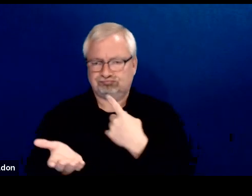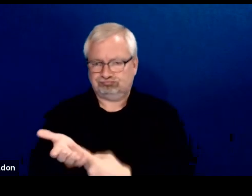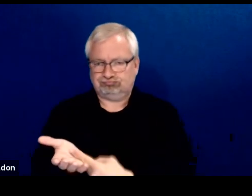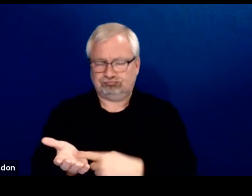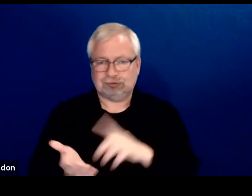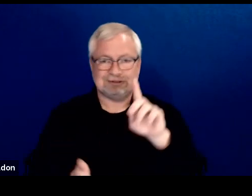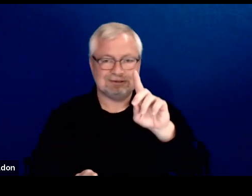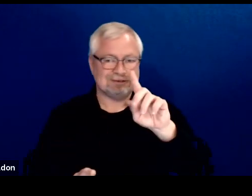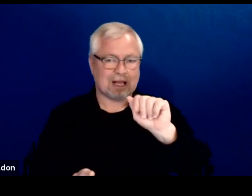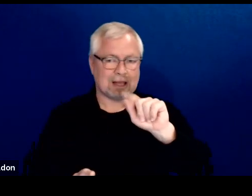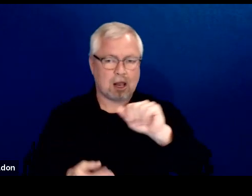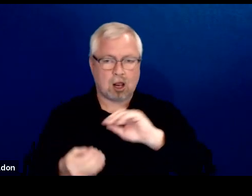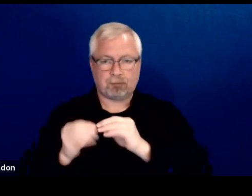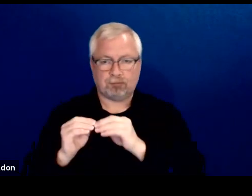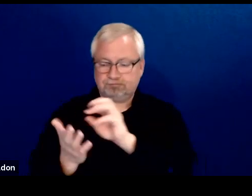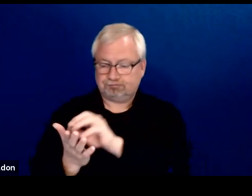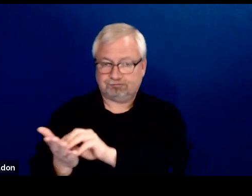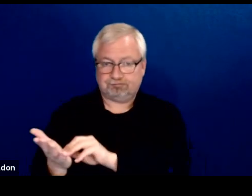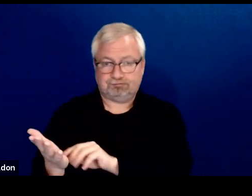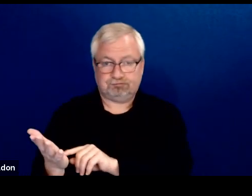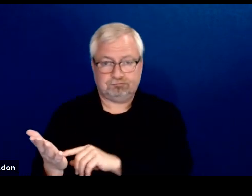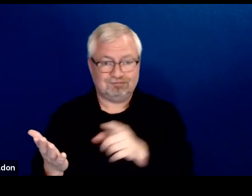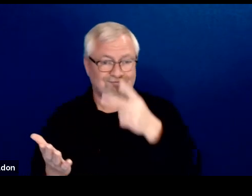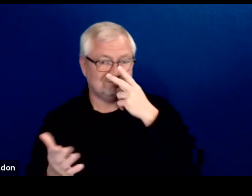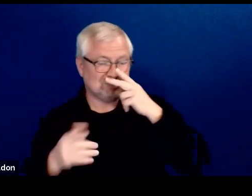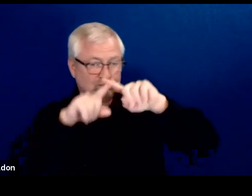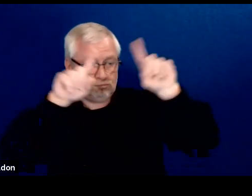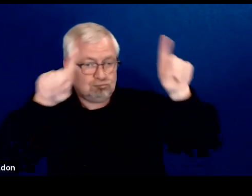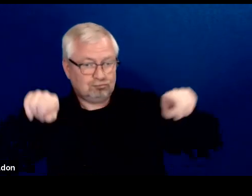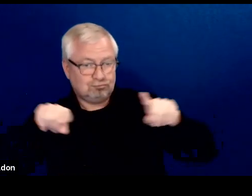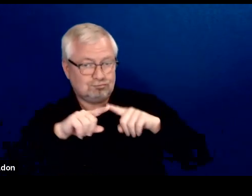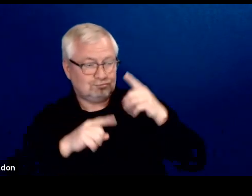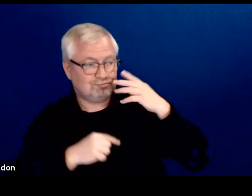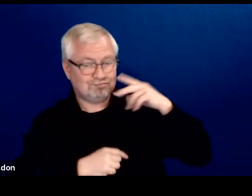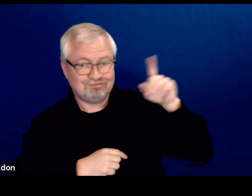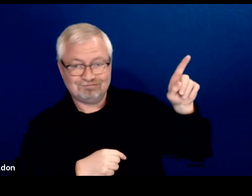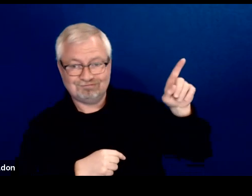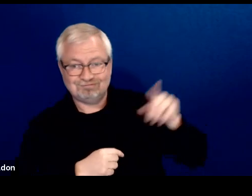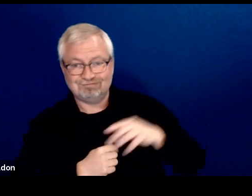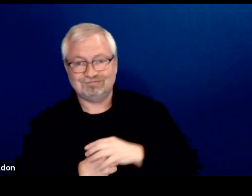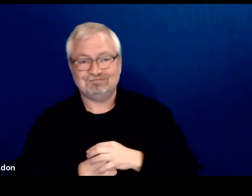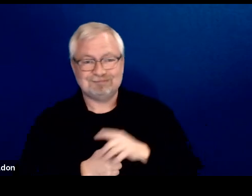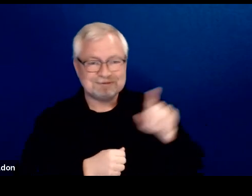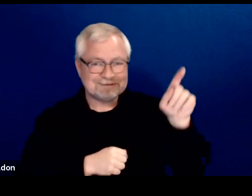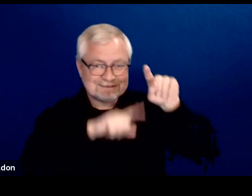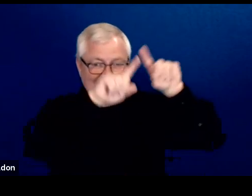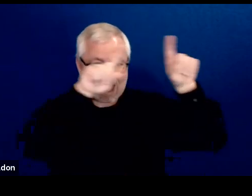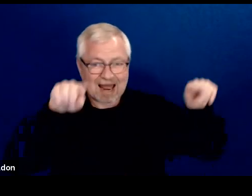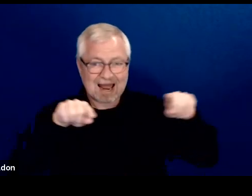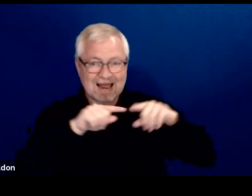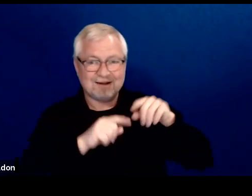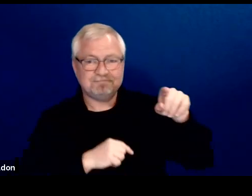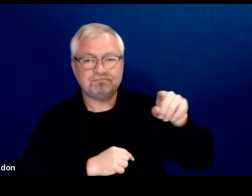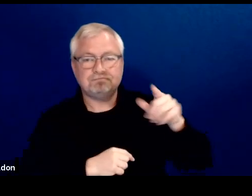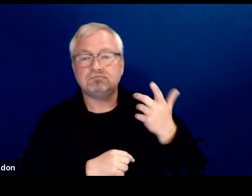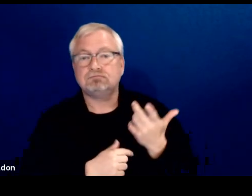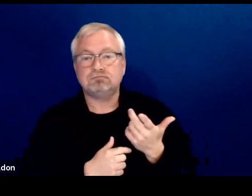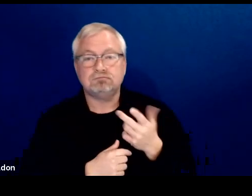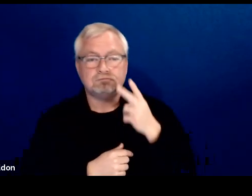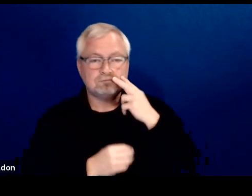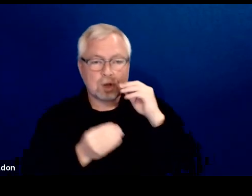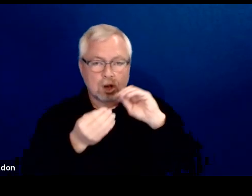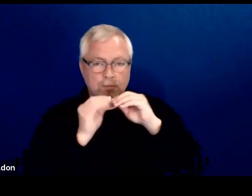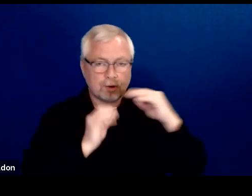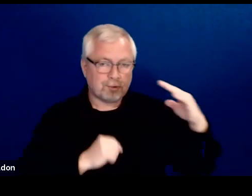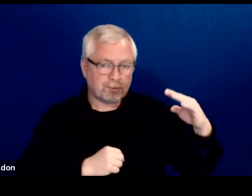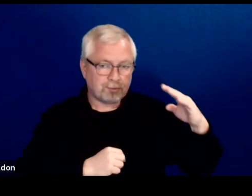the screen, just explaining a little bit about this. What this slide is showing is, and it's normed pretty well with a select group of states, this was